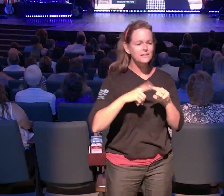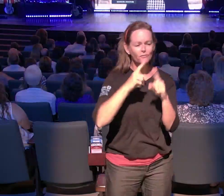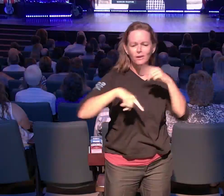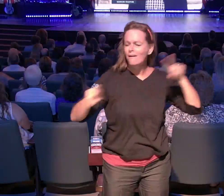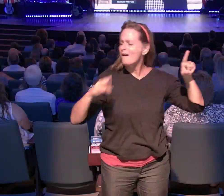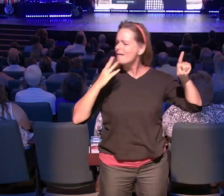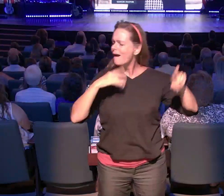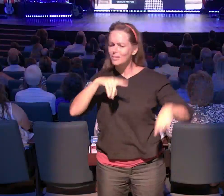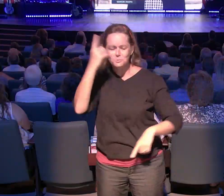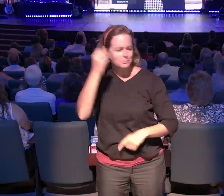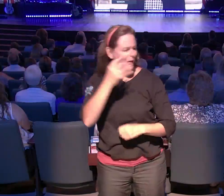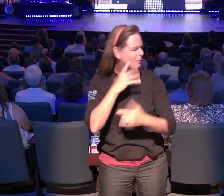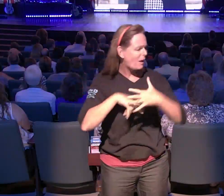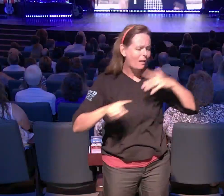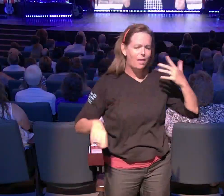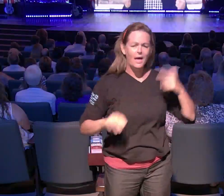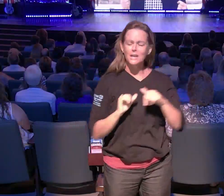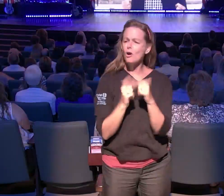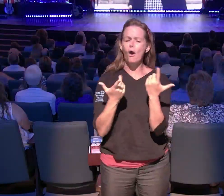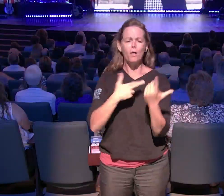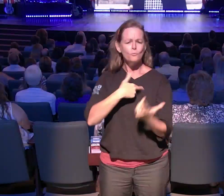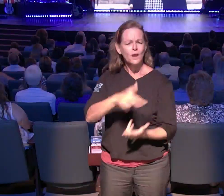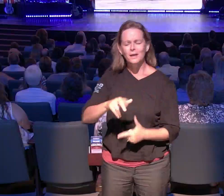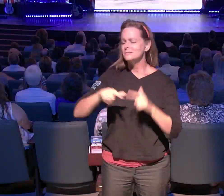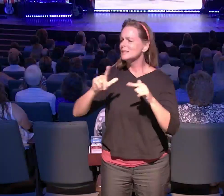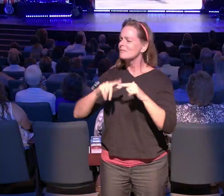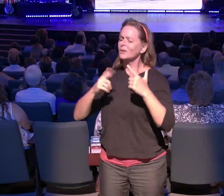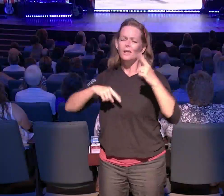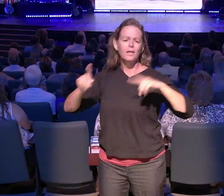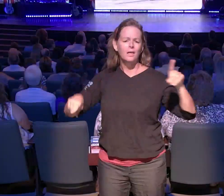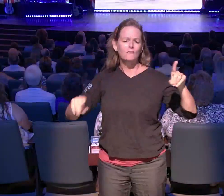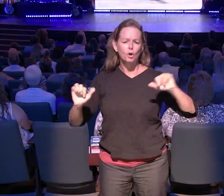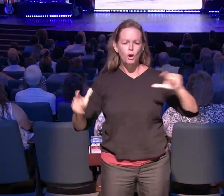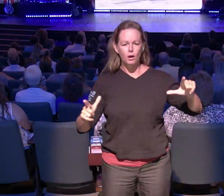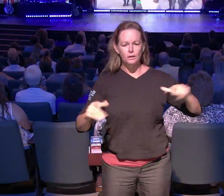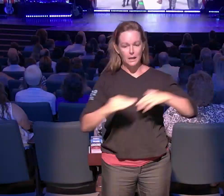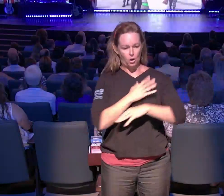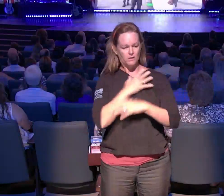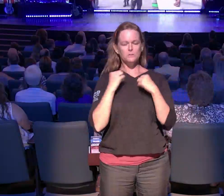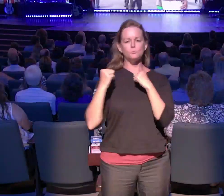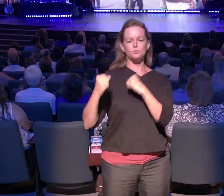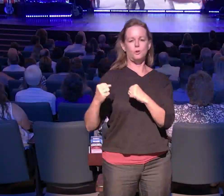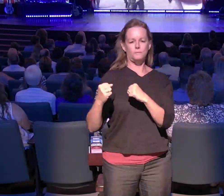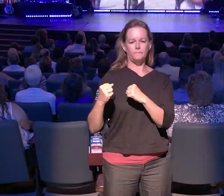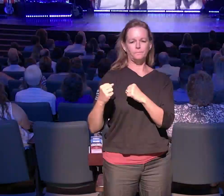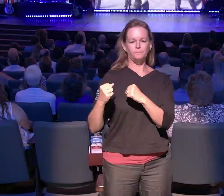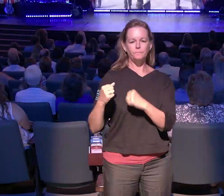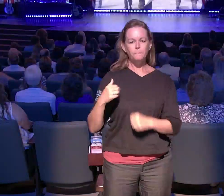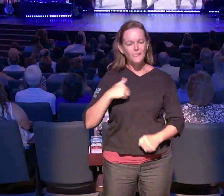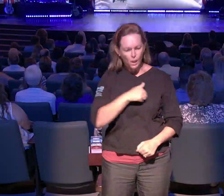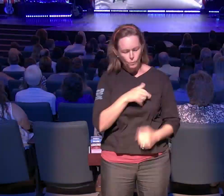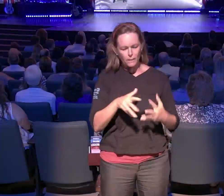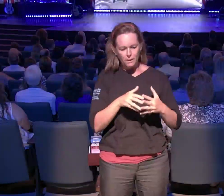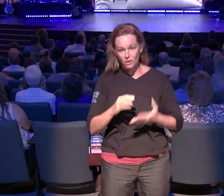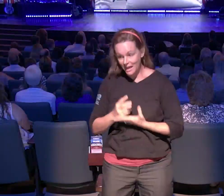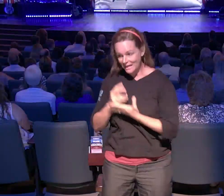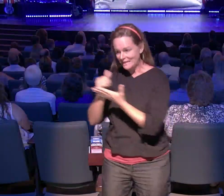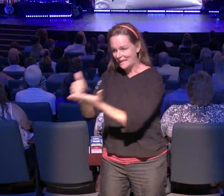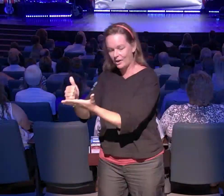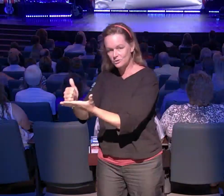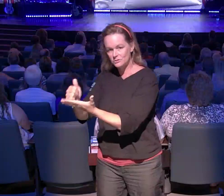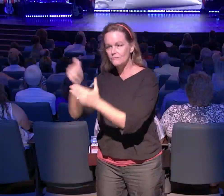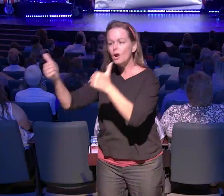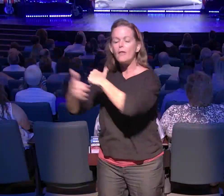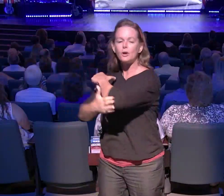are represented in our great country, and it makes us stronger. And for the way America cares about others. You know, when there's a need around